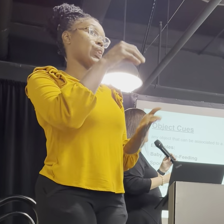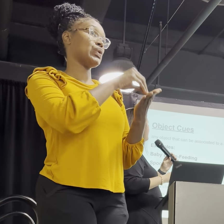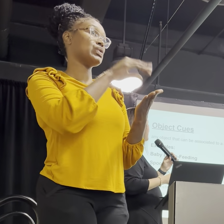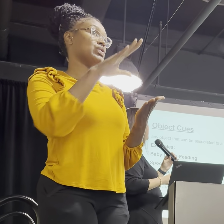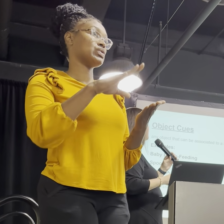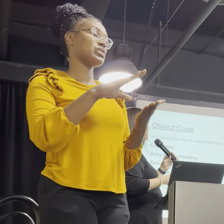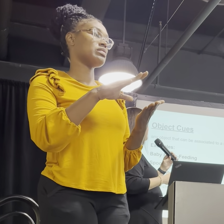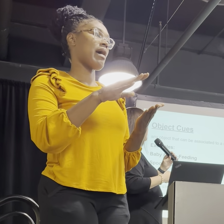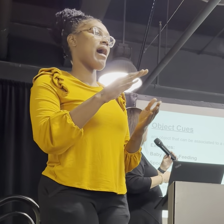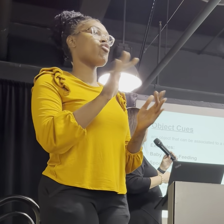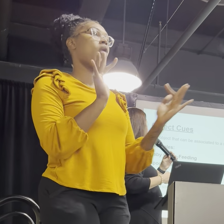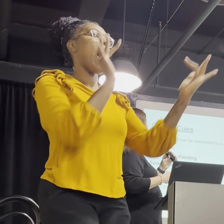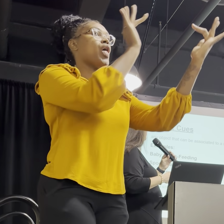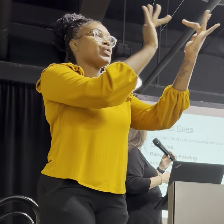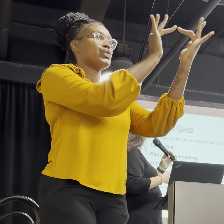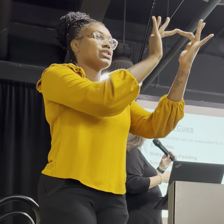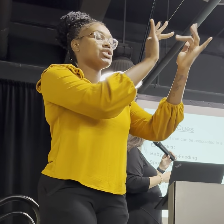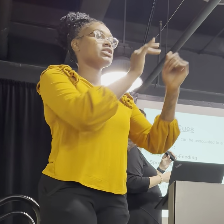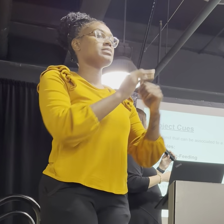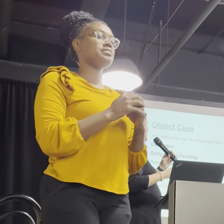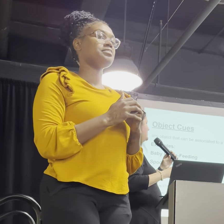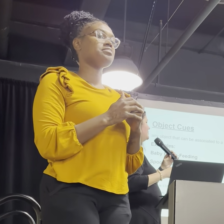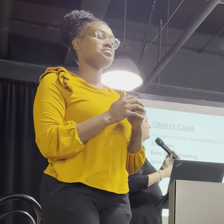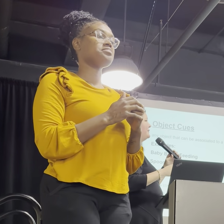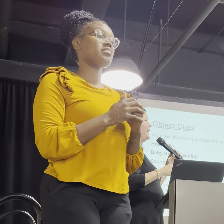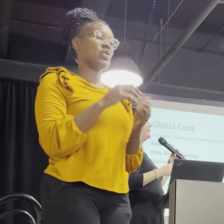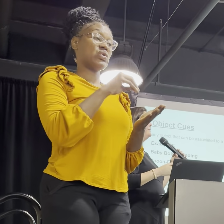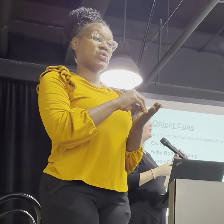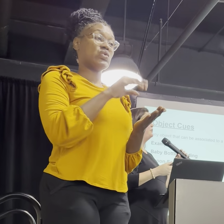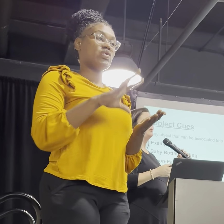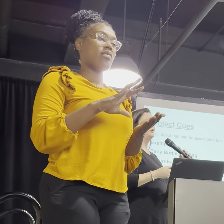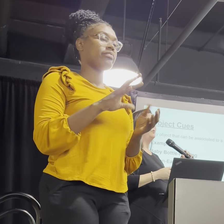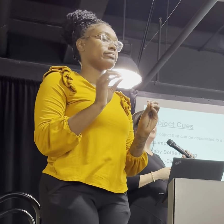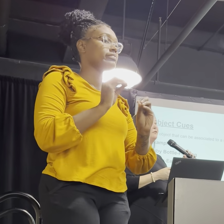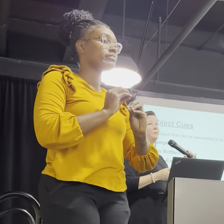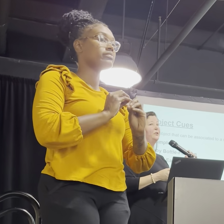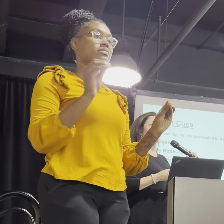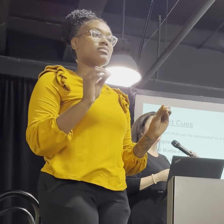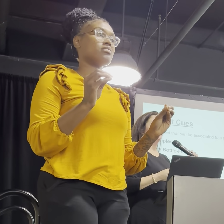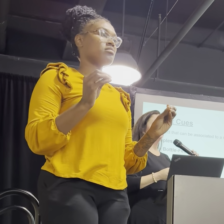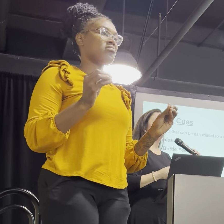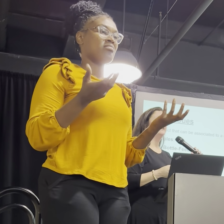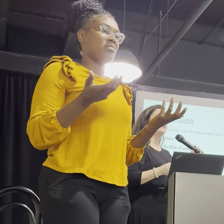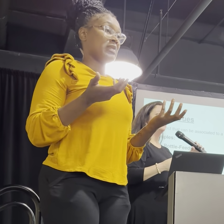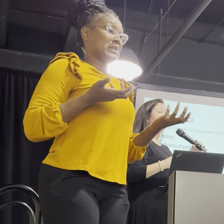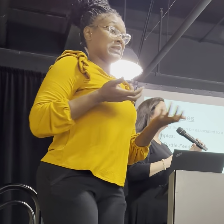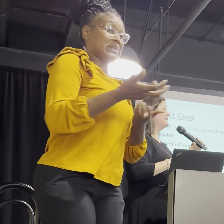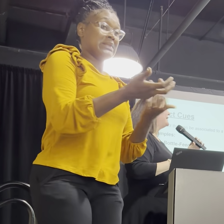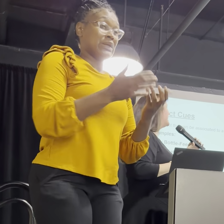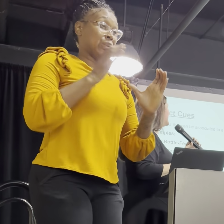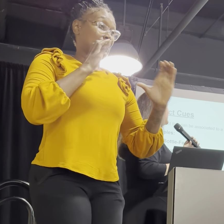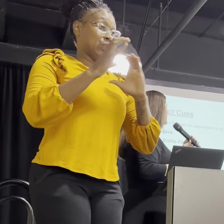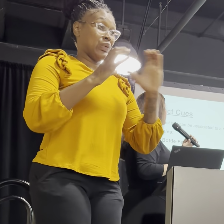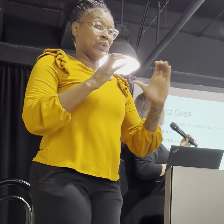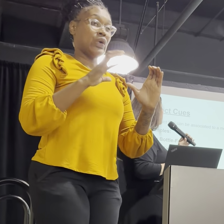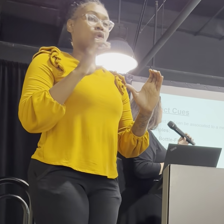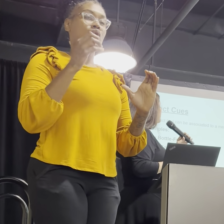through outreach, and the student had no true way of communicating. And so we took the